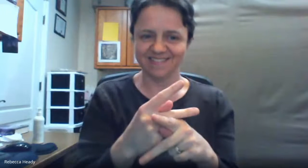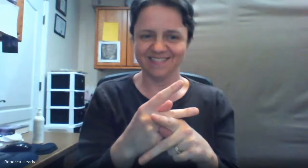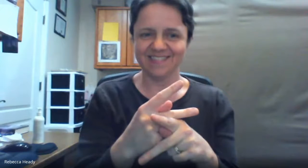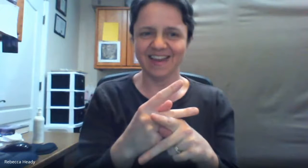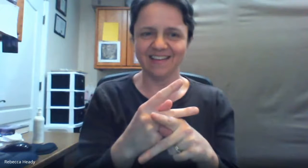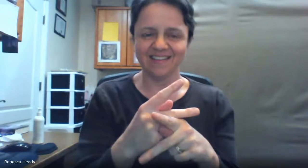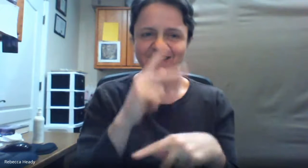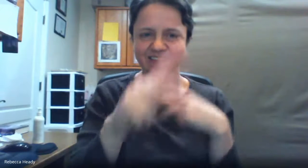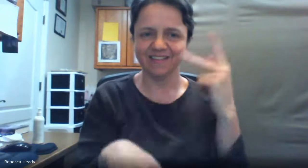Yeah.